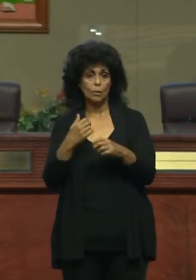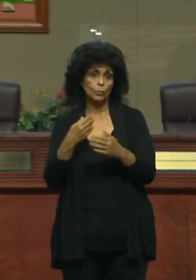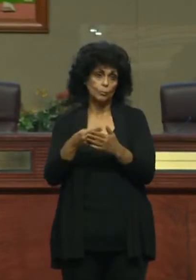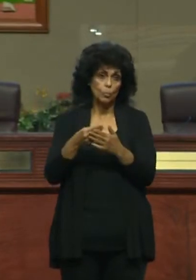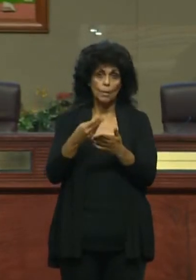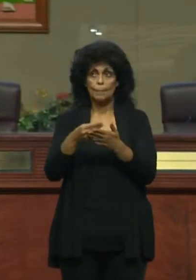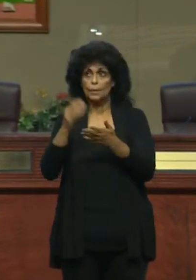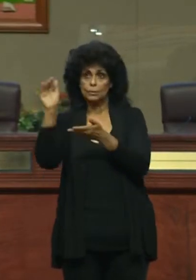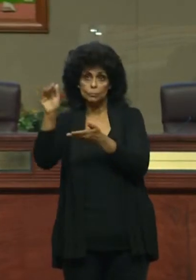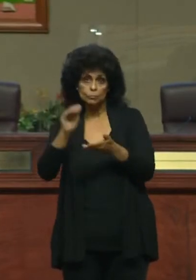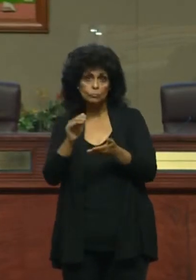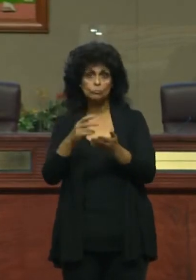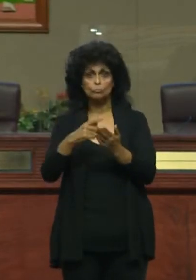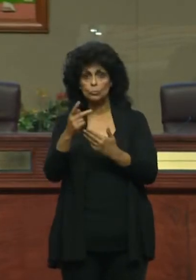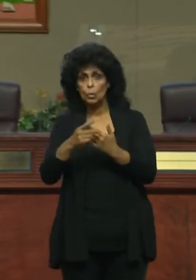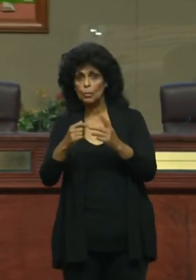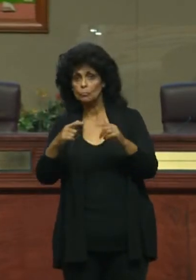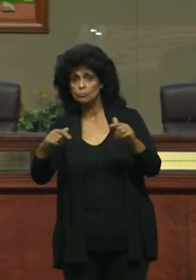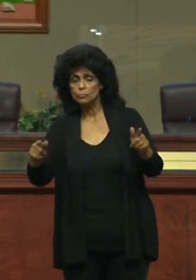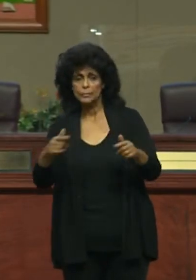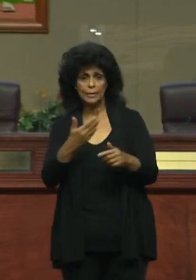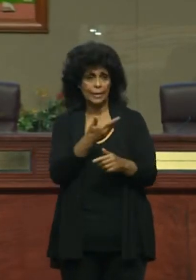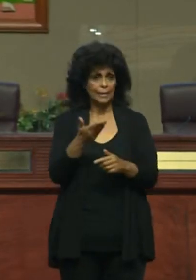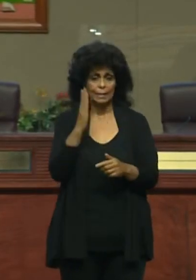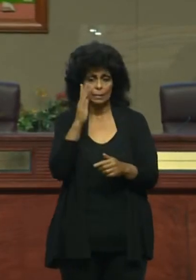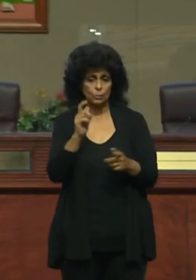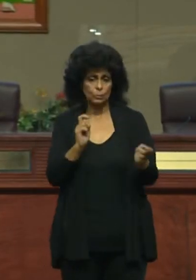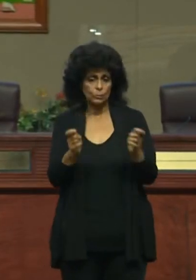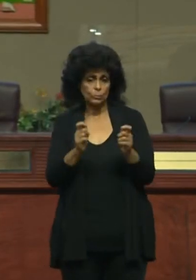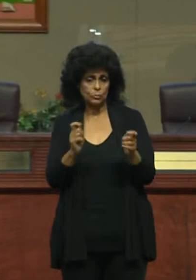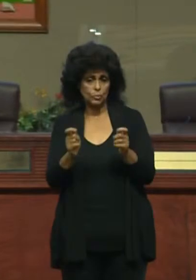some common pain points that you guys heard that you made changes for?